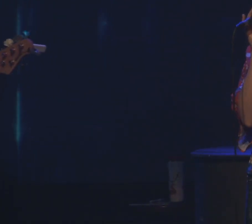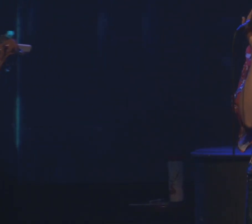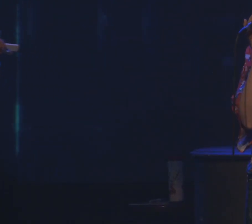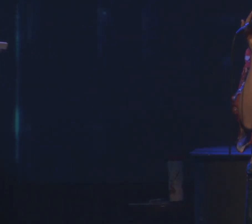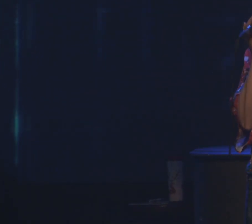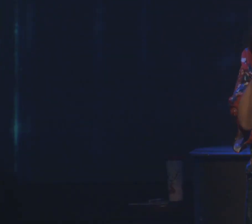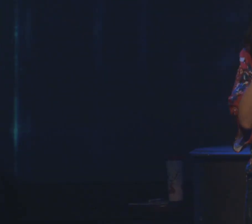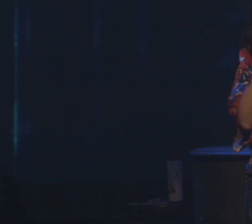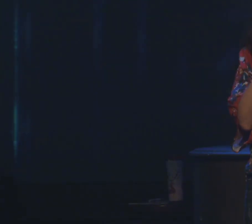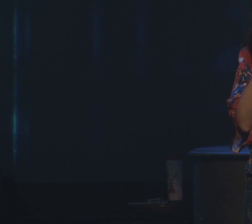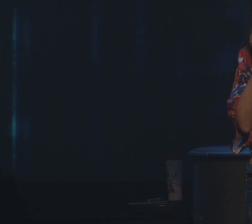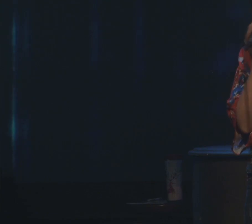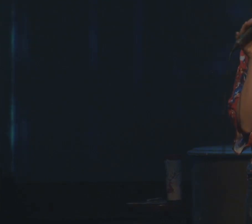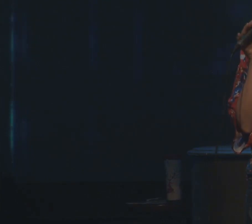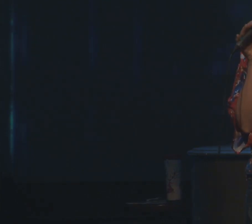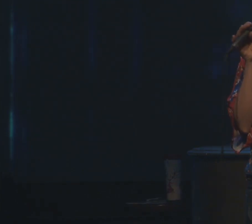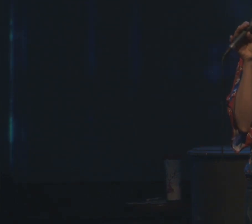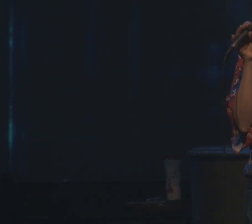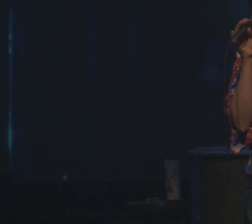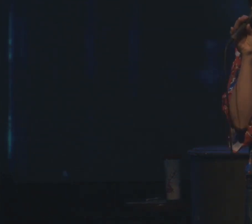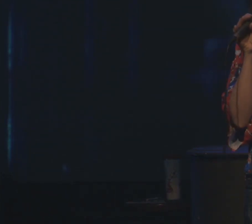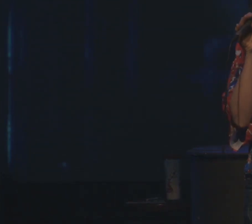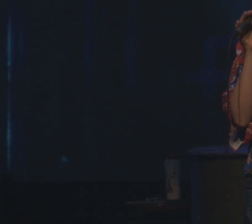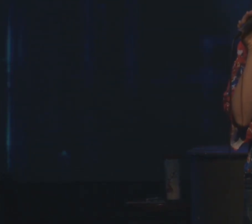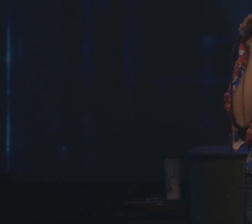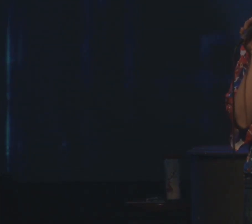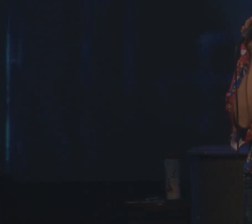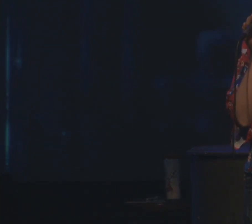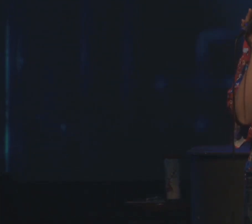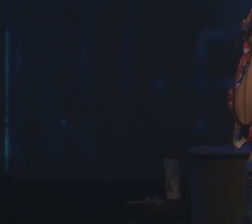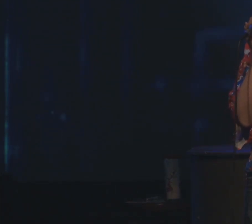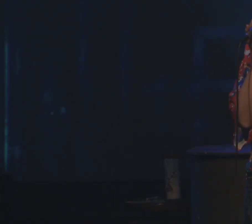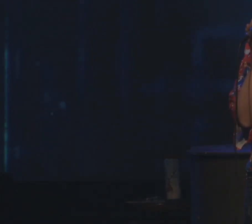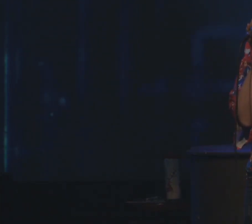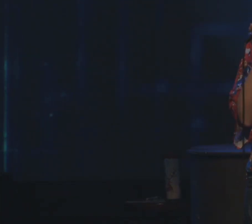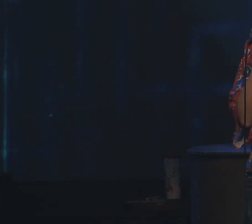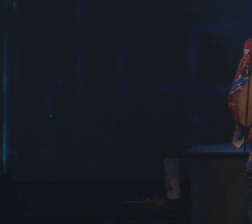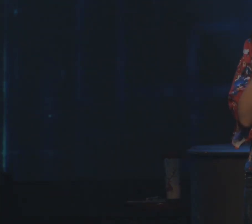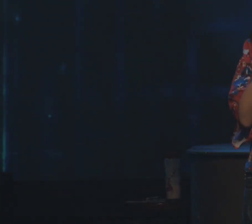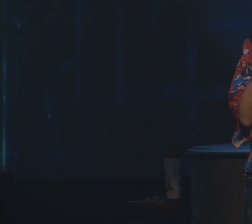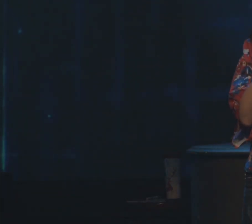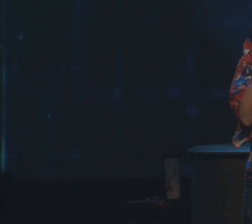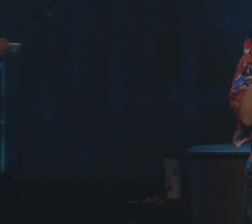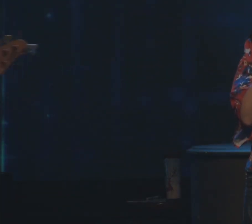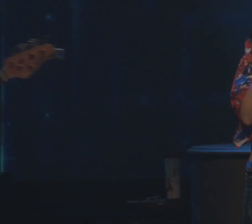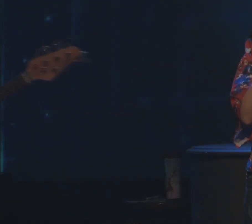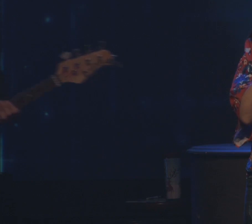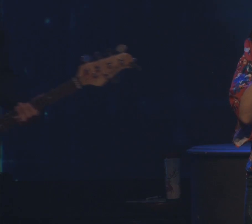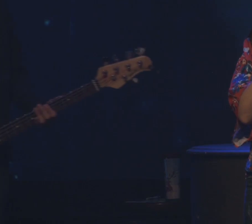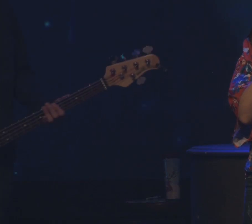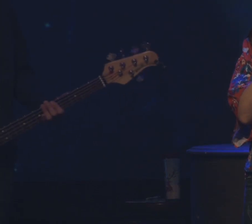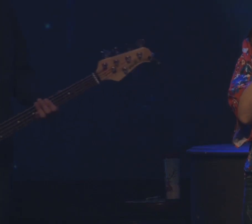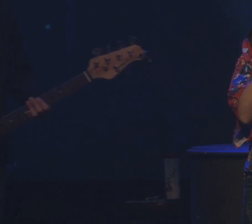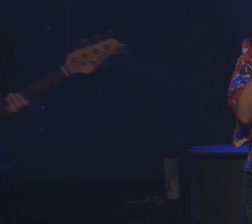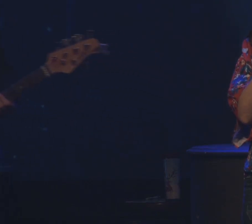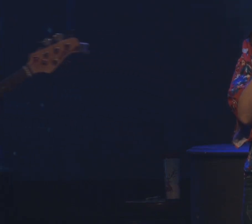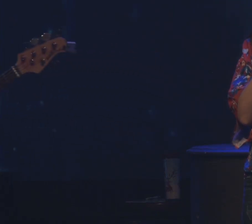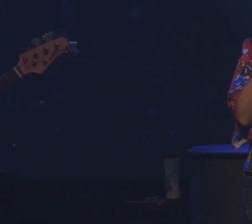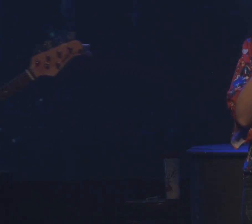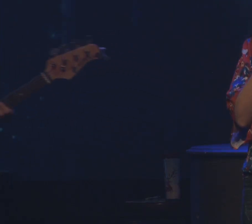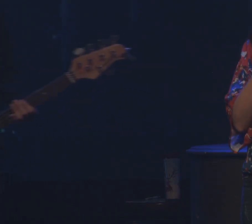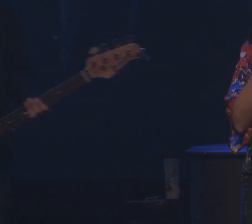Welcome to Crossroads. I invite you to stand if you're able. We always sing songs together, and it's always